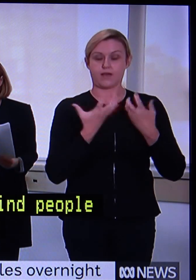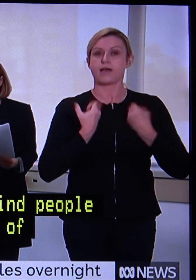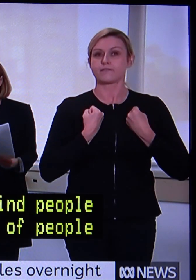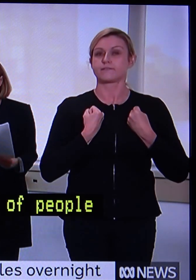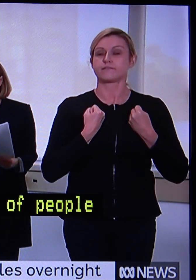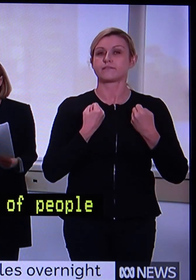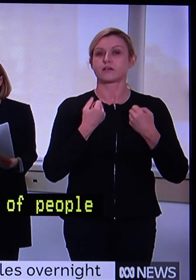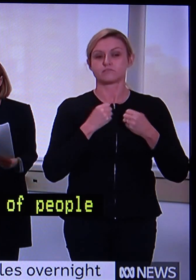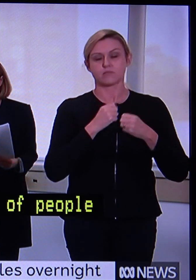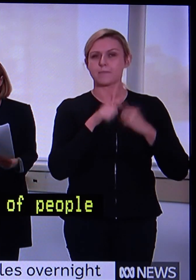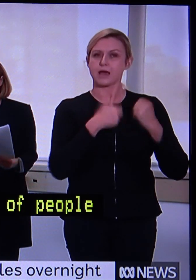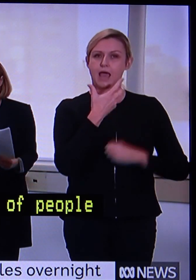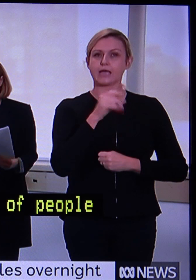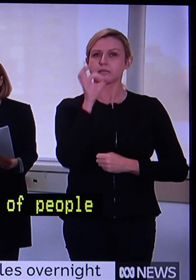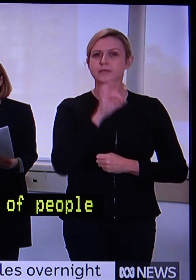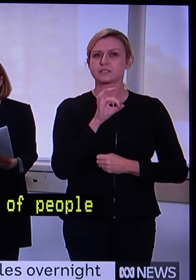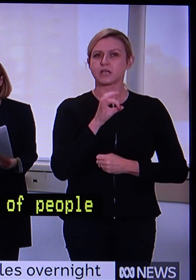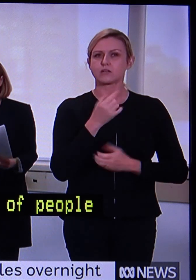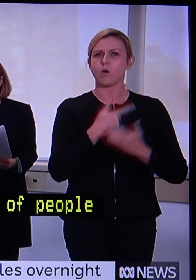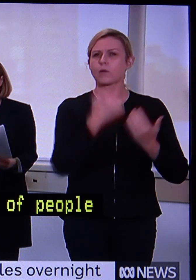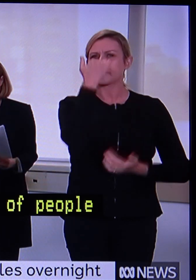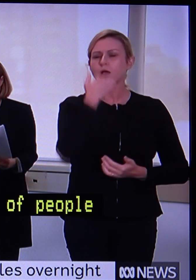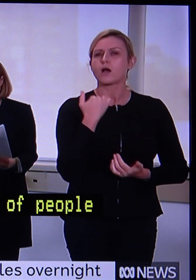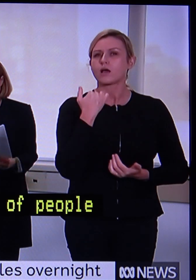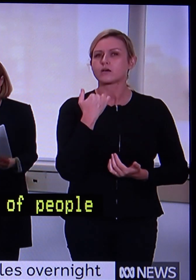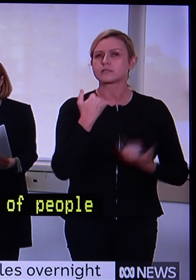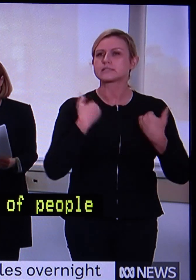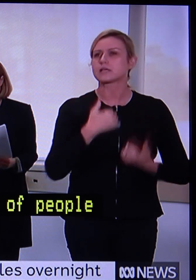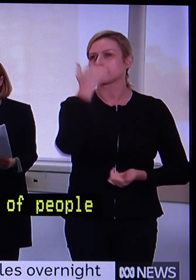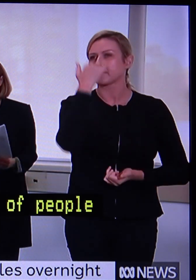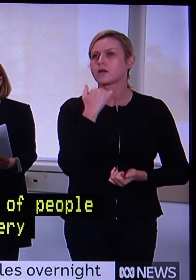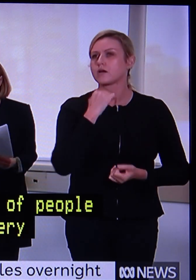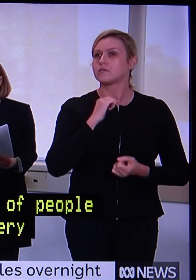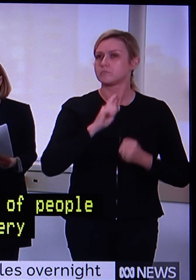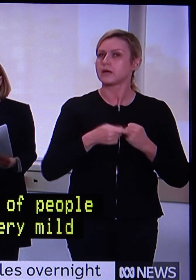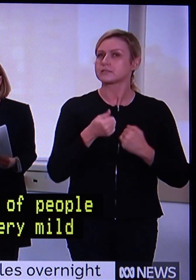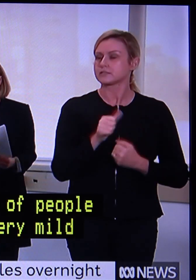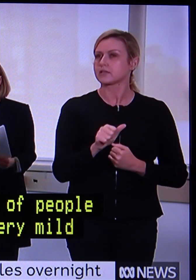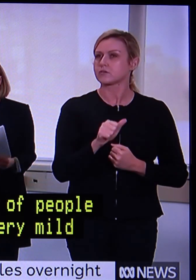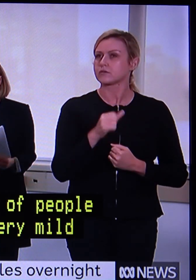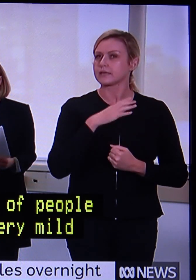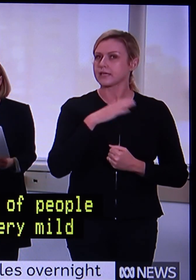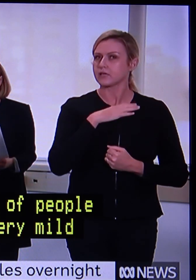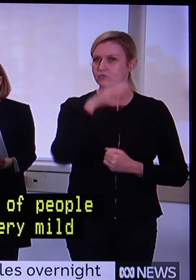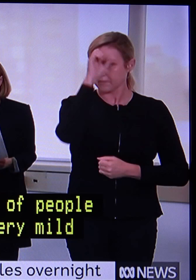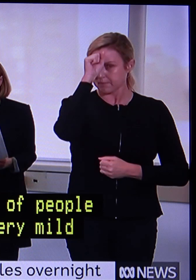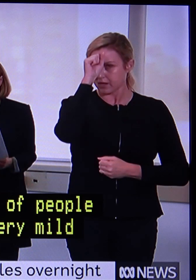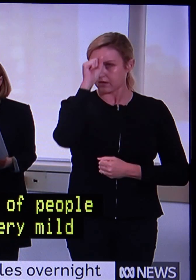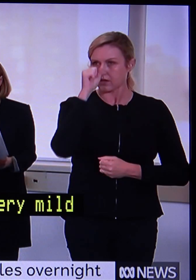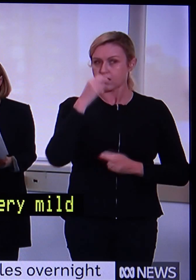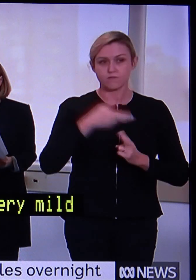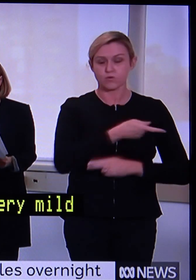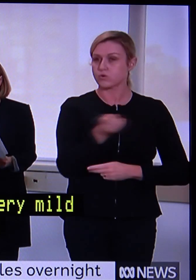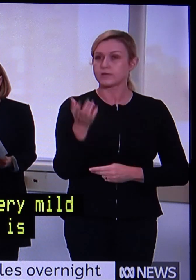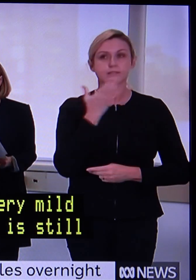have very mild symptoms, very mild. But it's still a reminder to the entire community that no matter